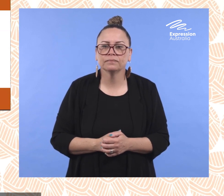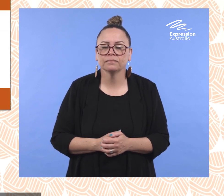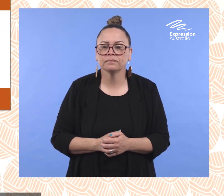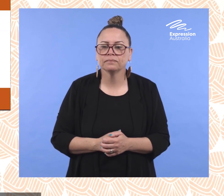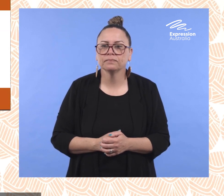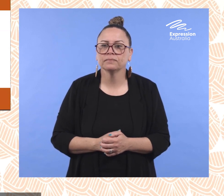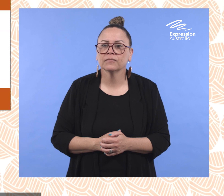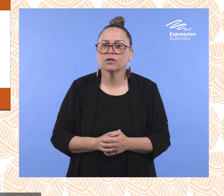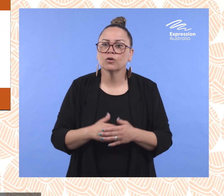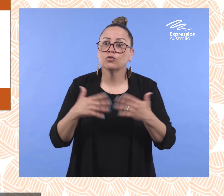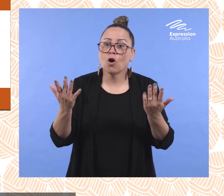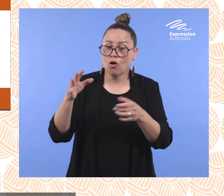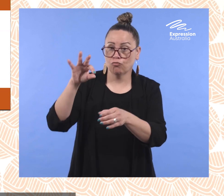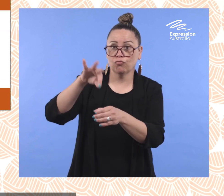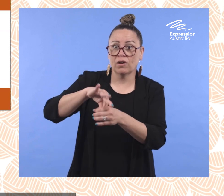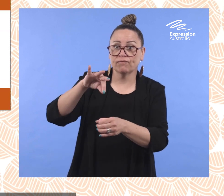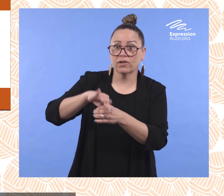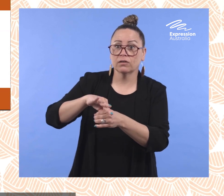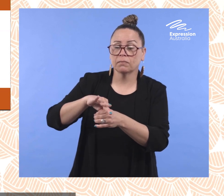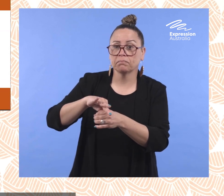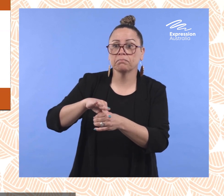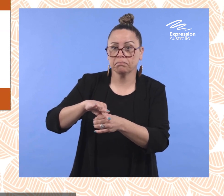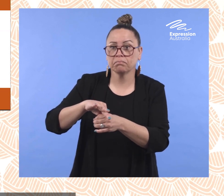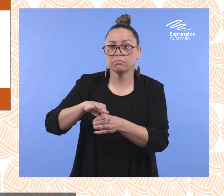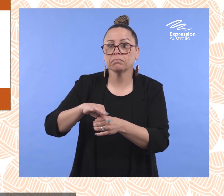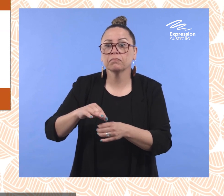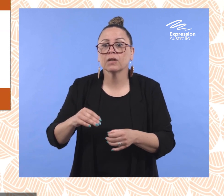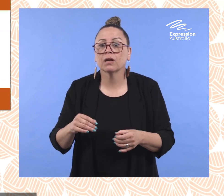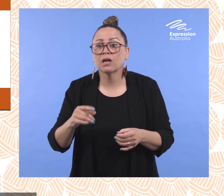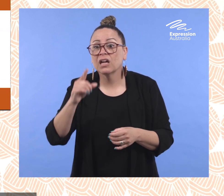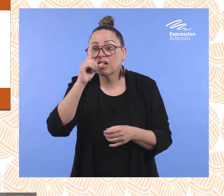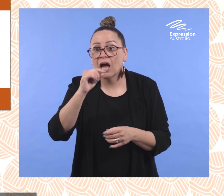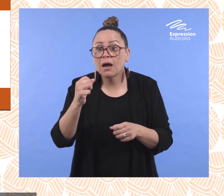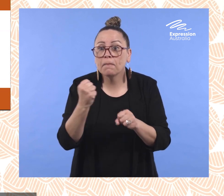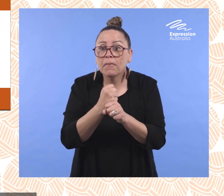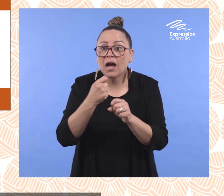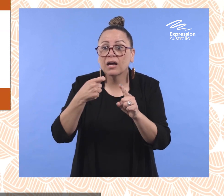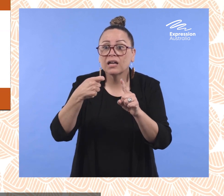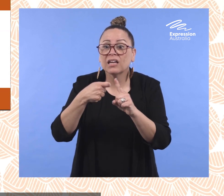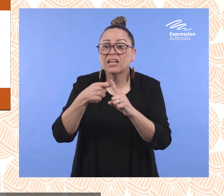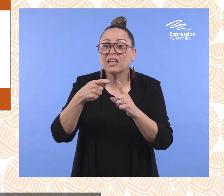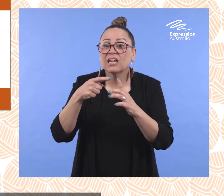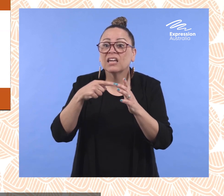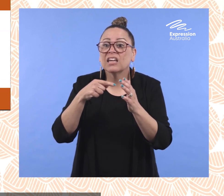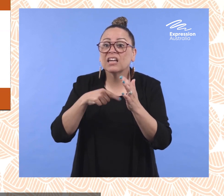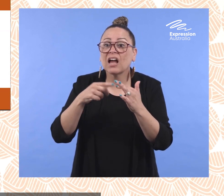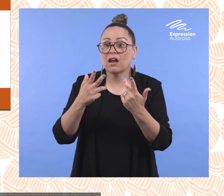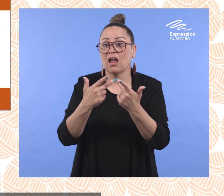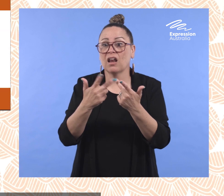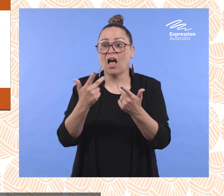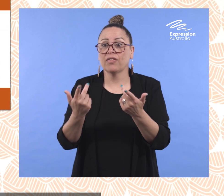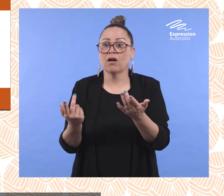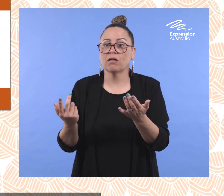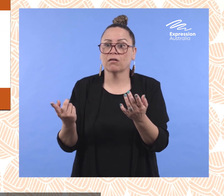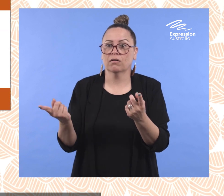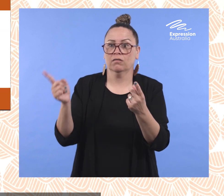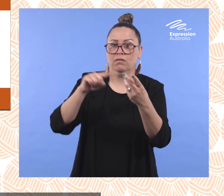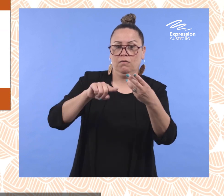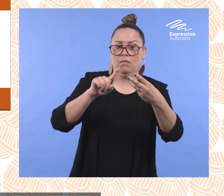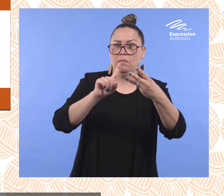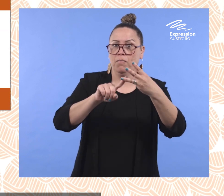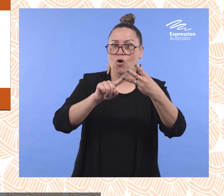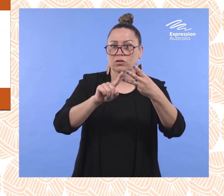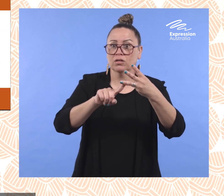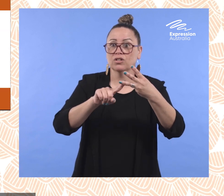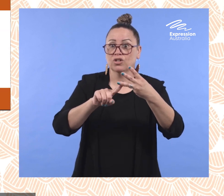So can you make Kate a co-host? Yes. Oh, okay. So we're having a team member